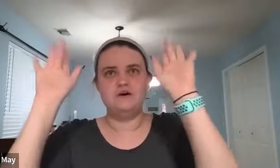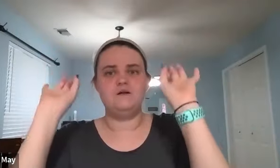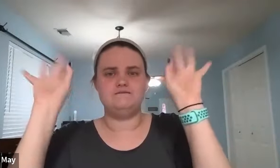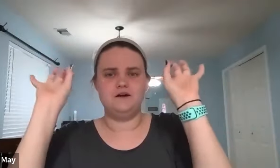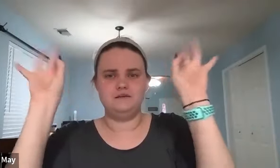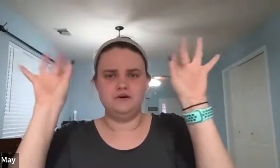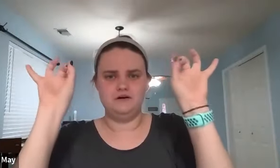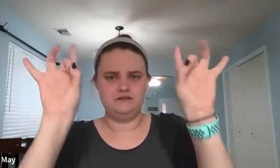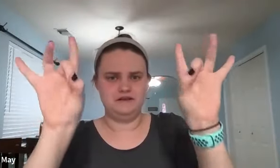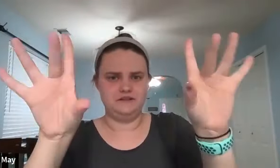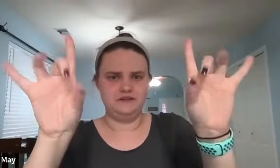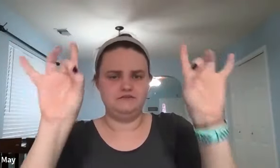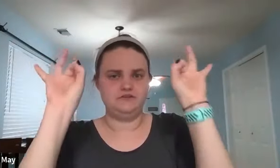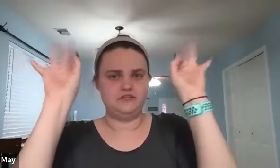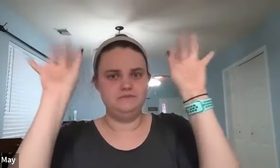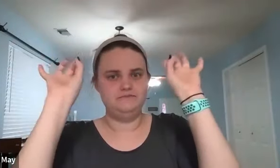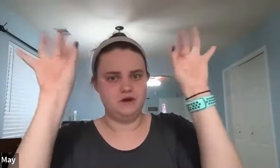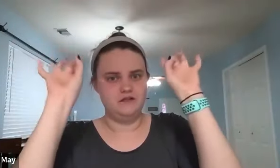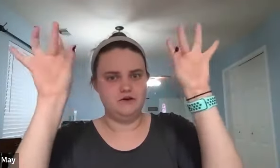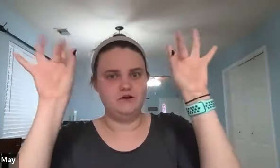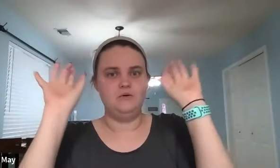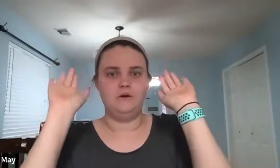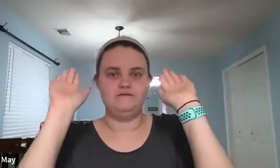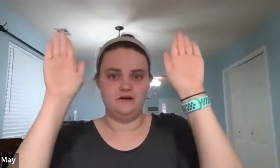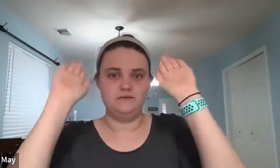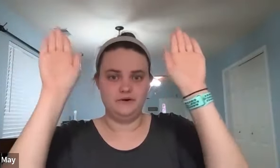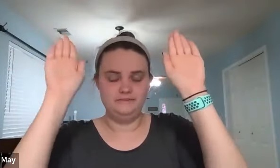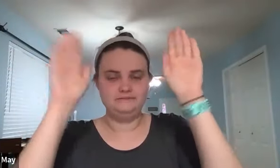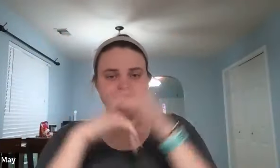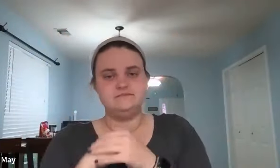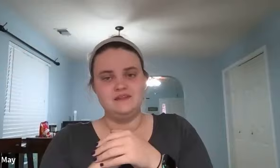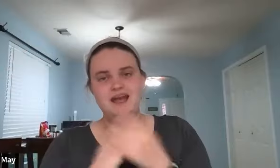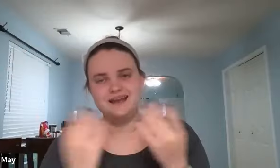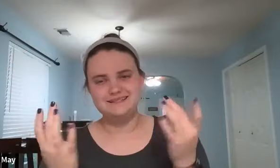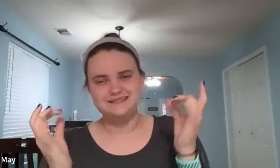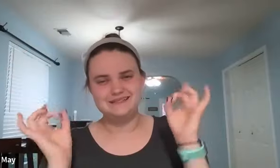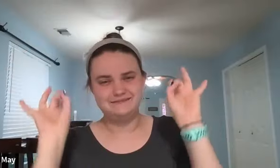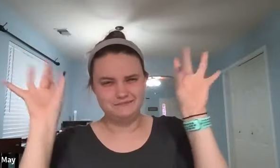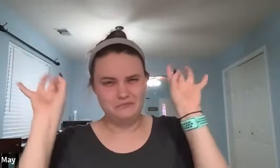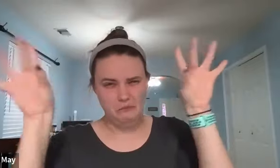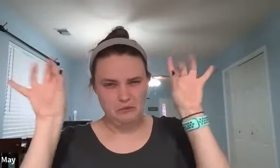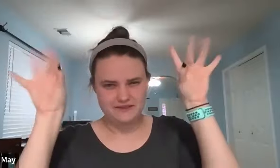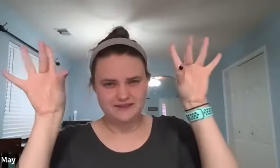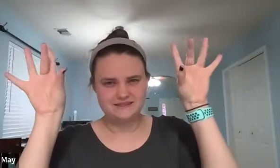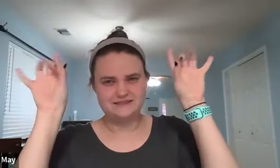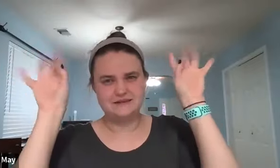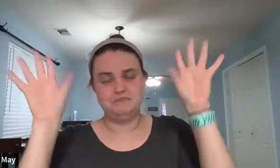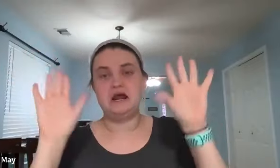volleyball or volleyball, like flicking your fingers up, volleyball or volleyball. I tend to see more this, but I